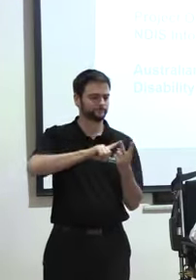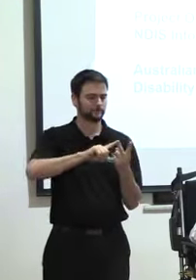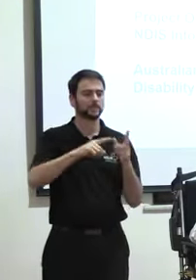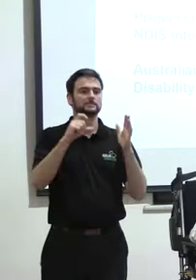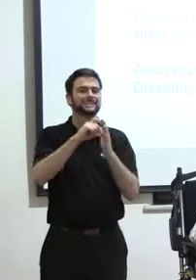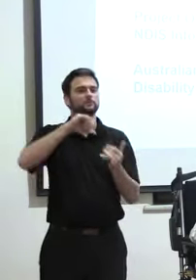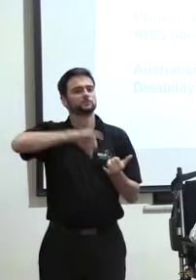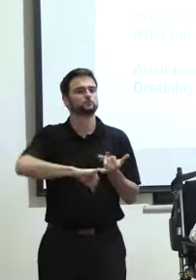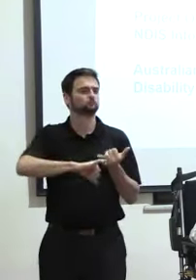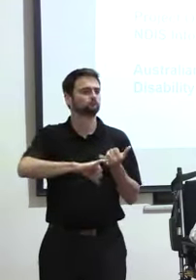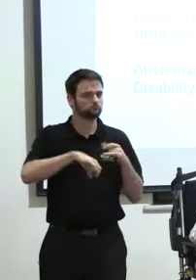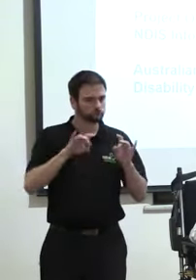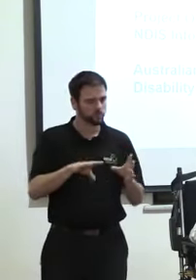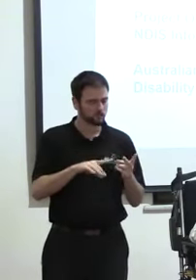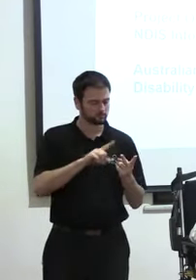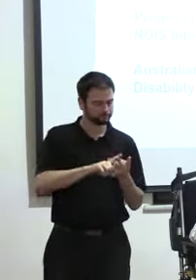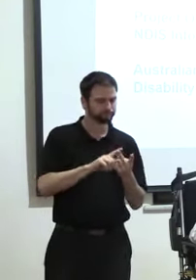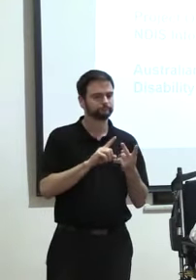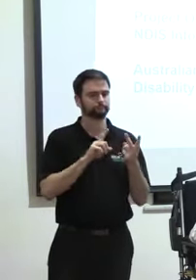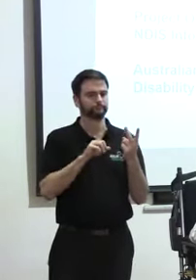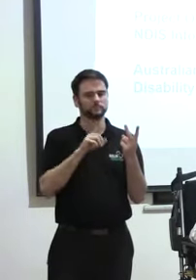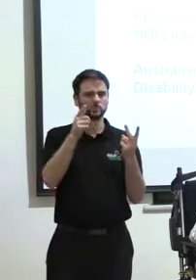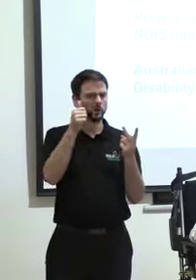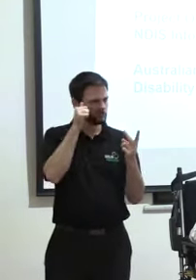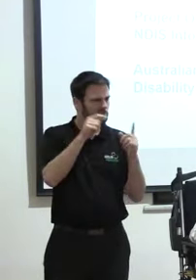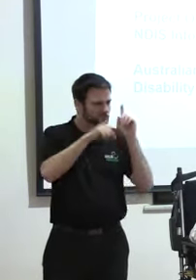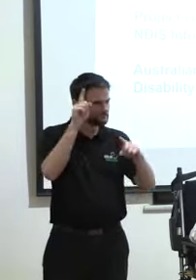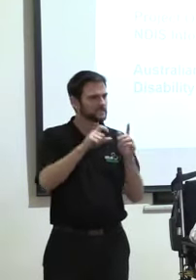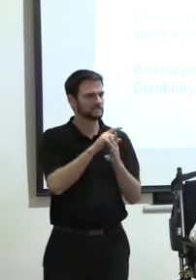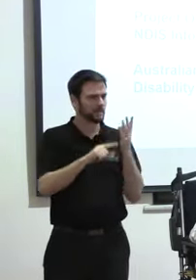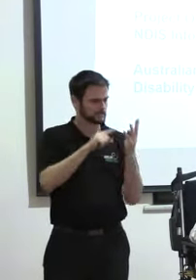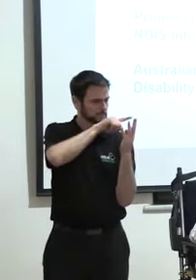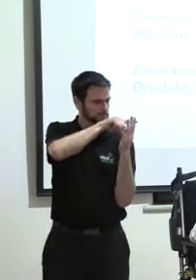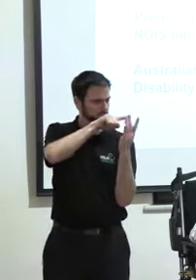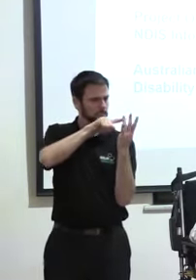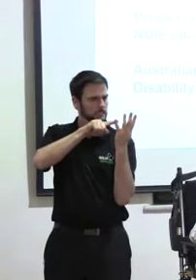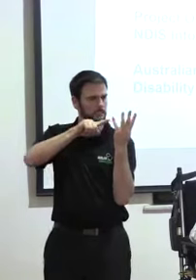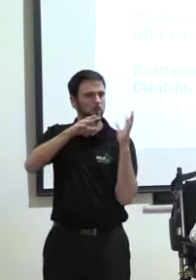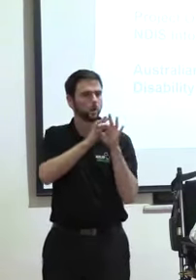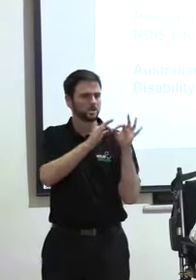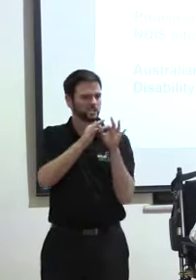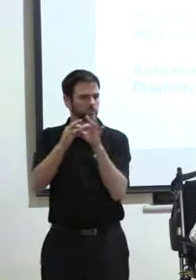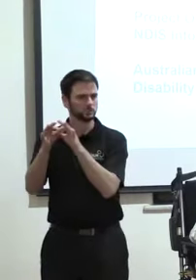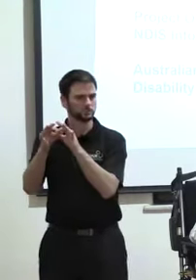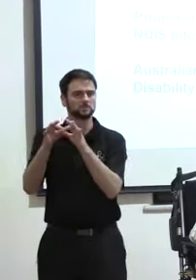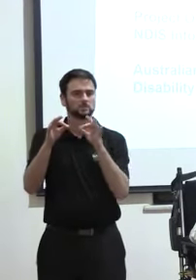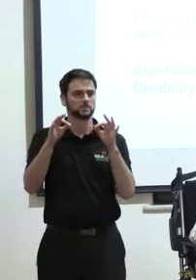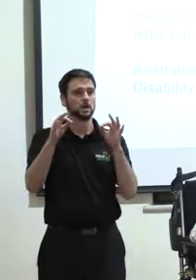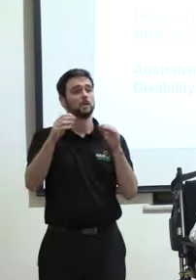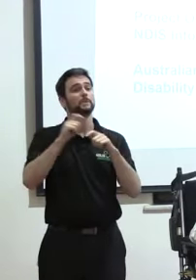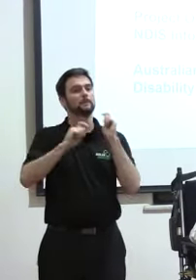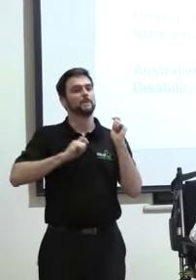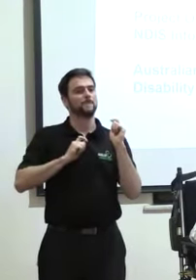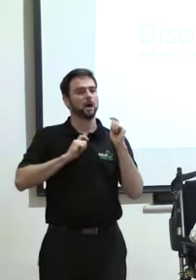peak information and advocacy groups around Australia, they are our members. And I mentioned before about the Disability